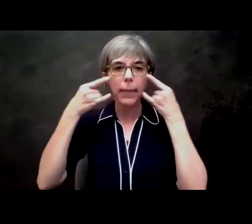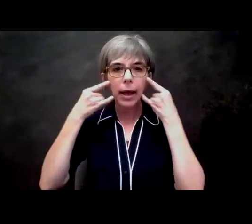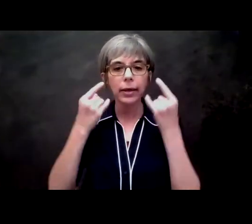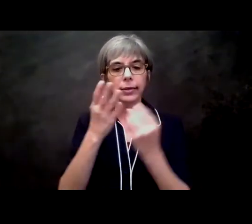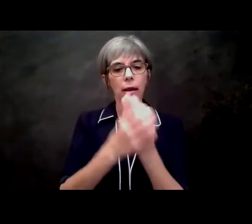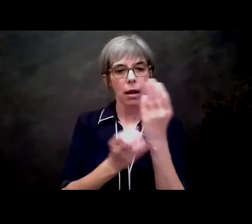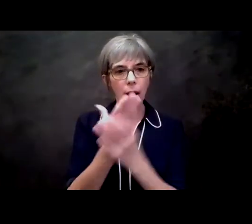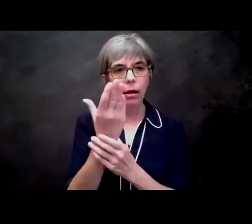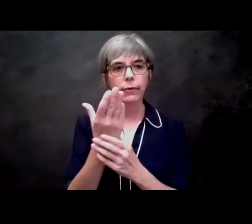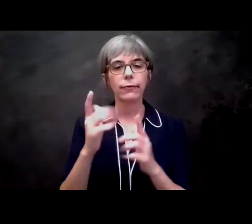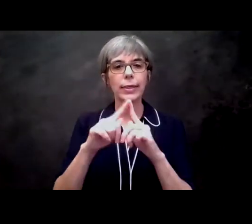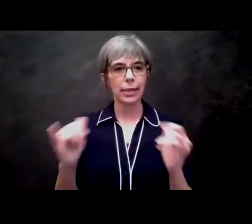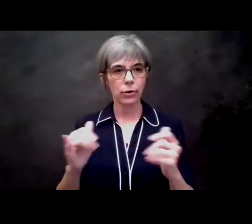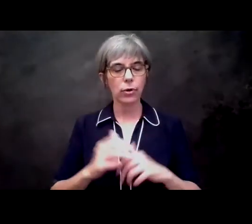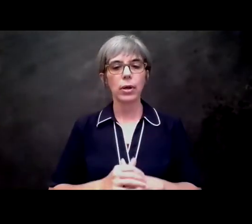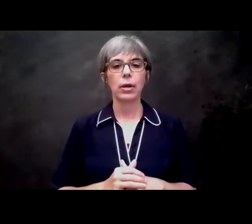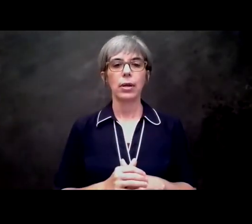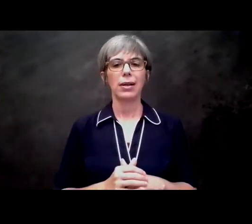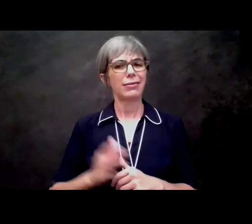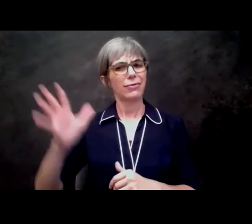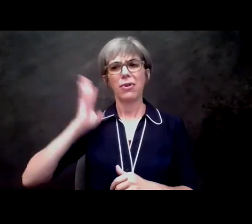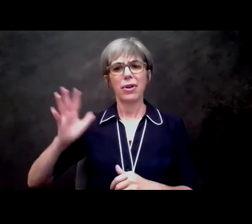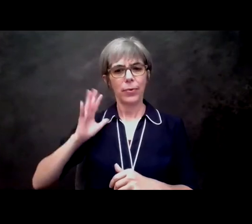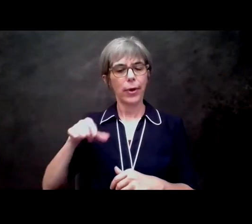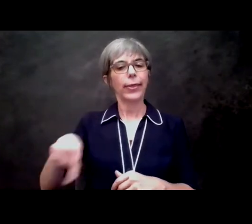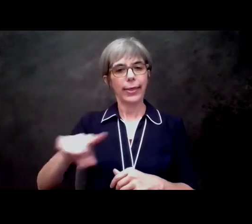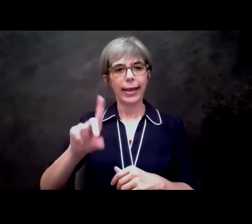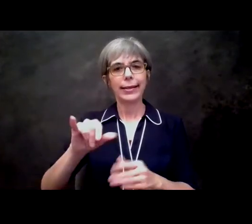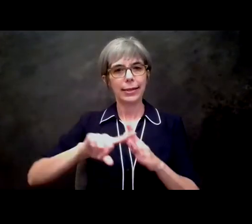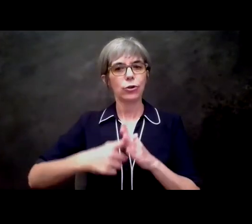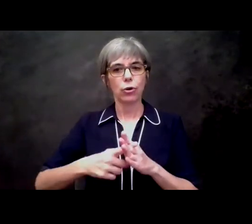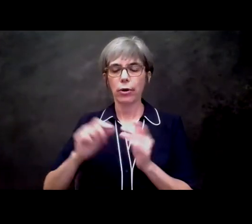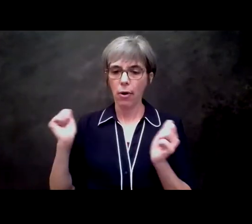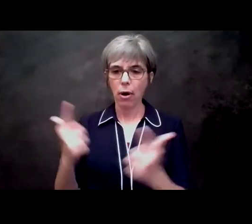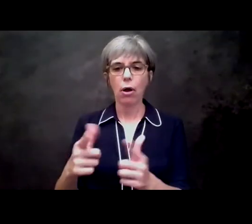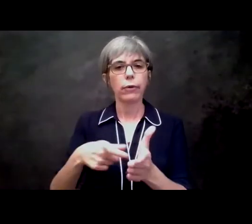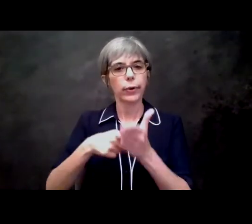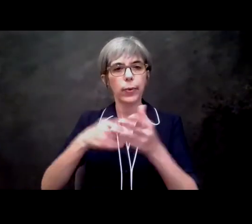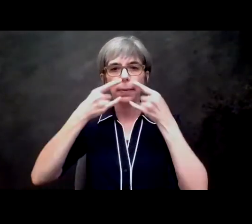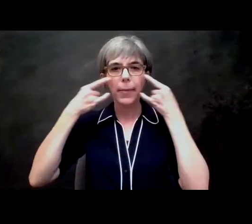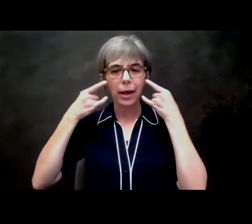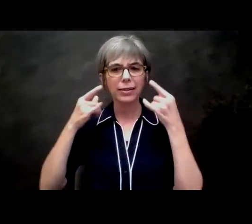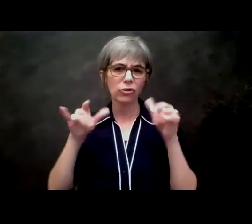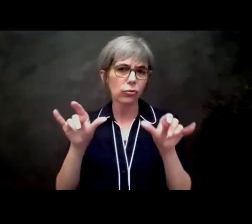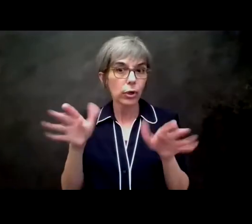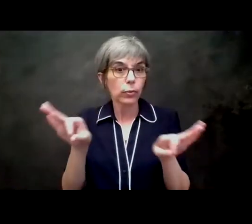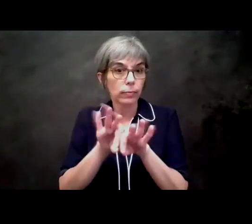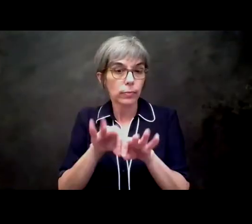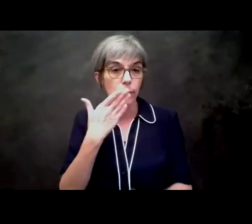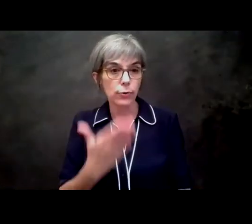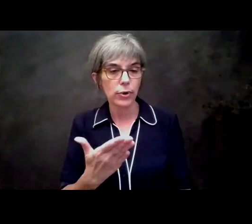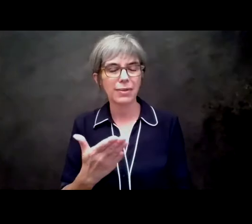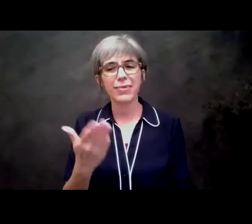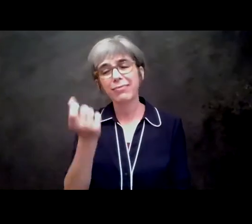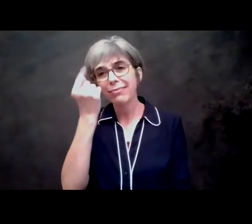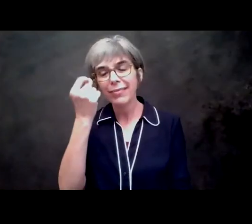to universal masking a very, very long time ago, but even with all the measures that have been put in place, of course,